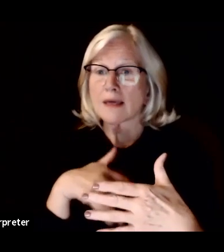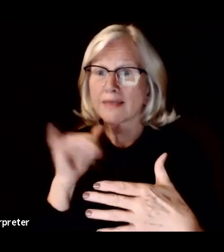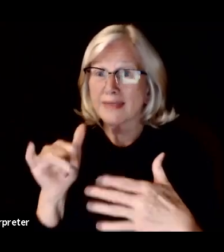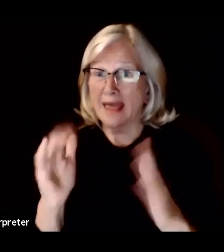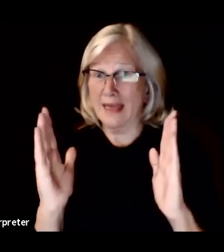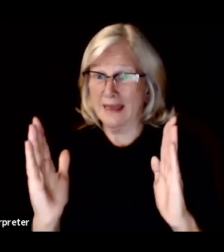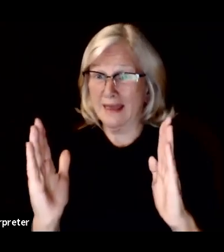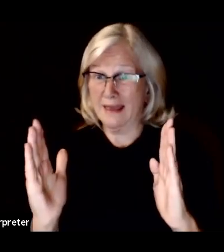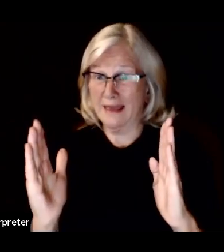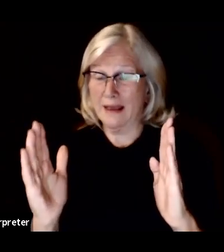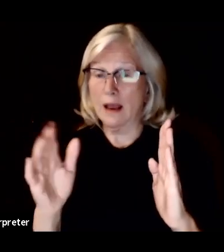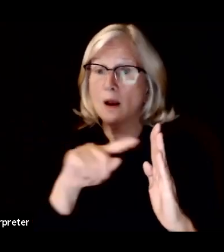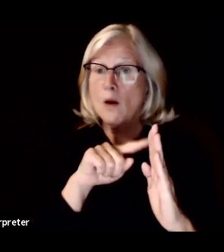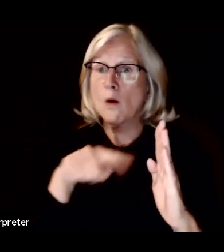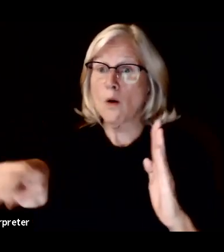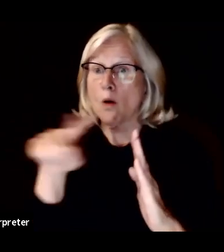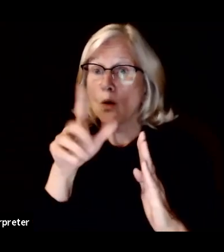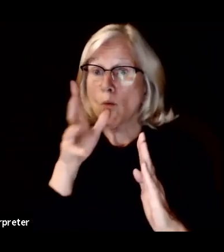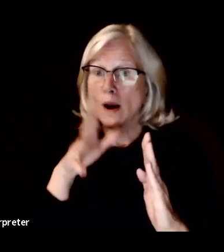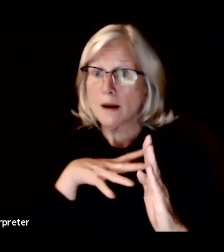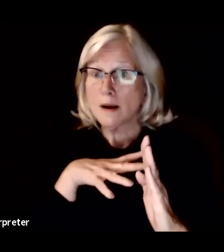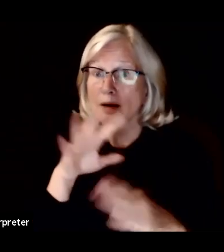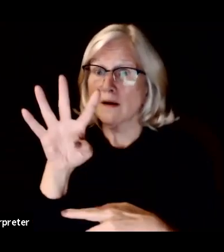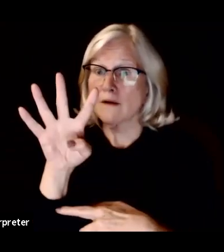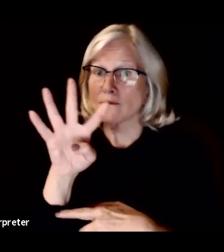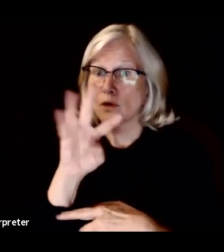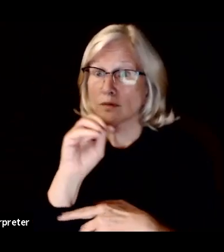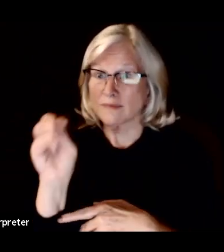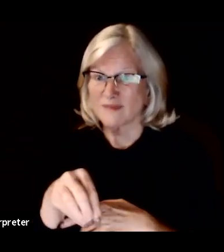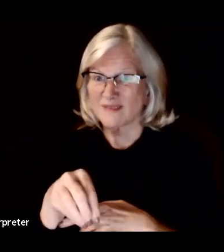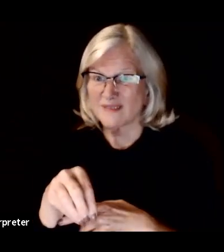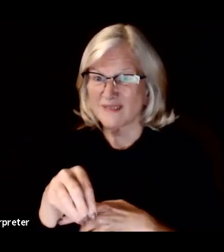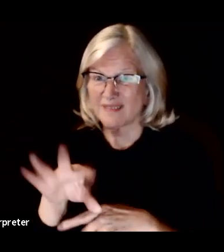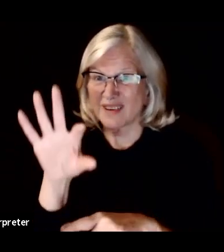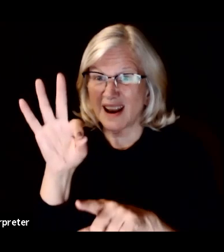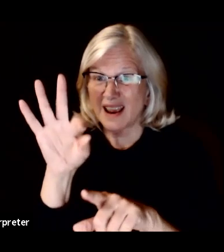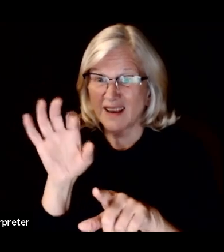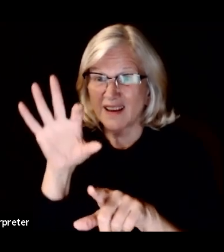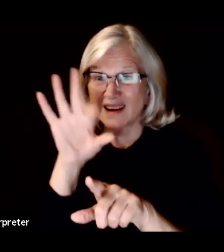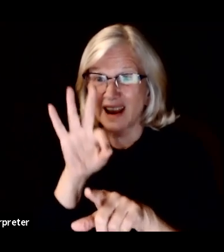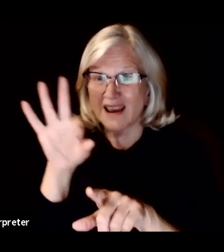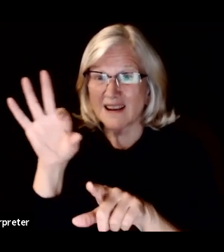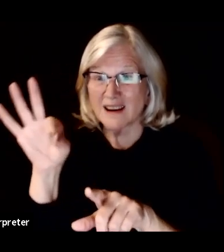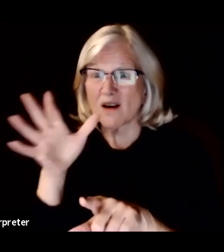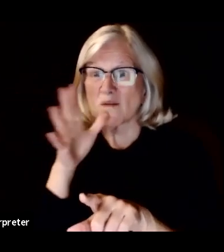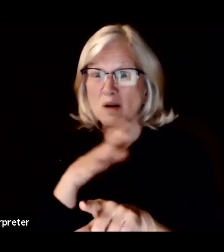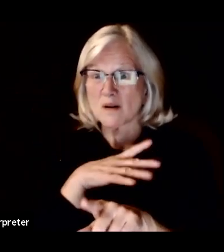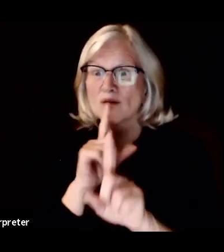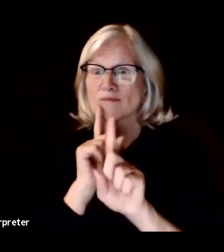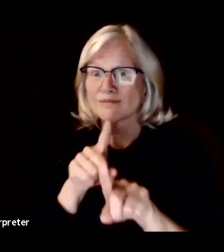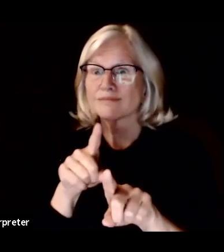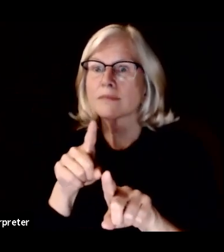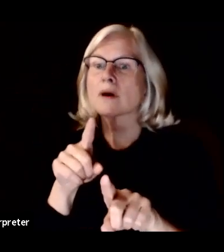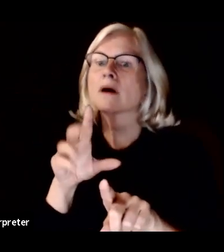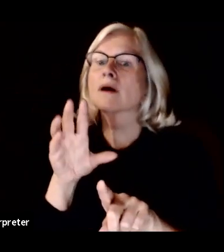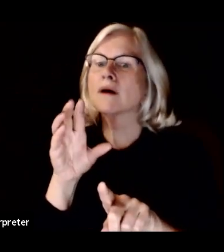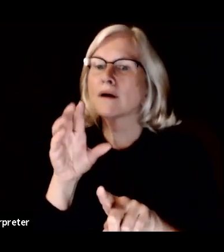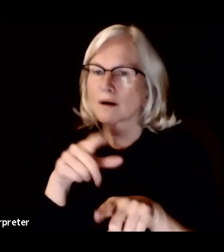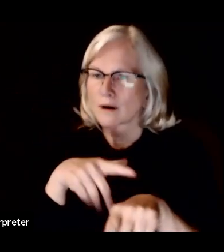4%, or 999 women were reported as pregnant at the time of infection or specimen